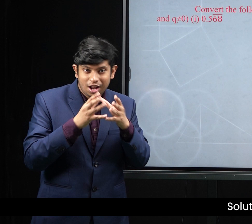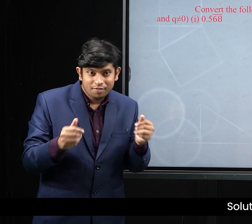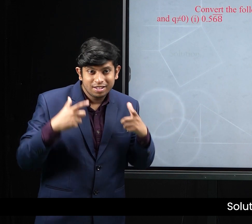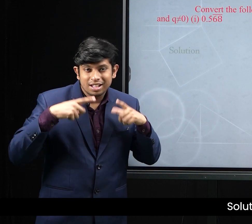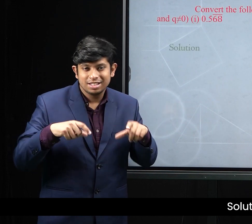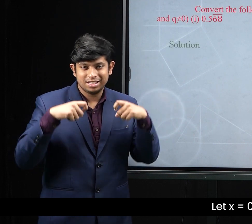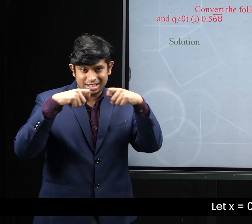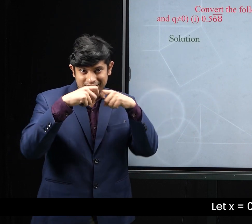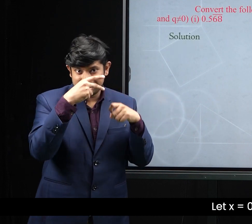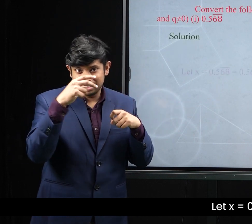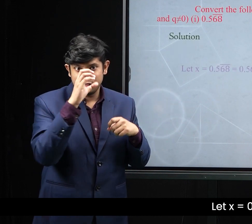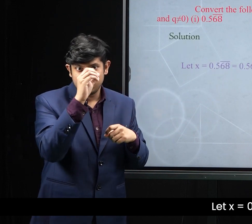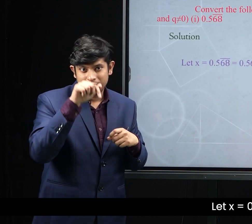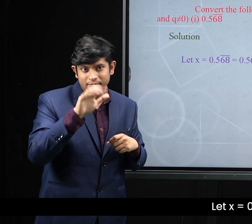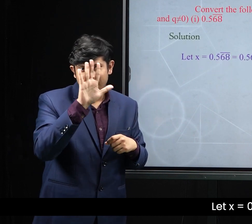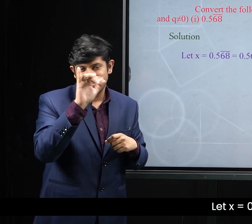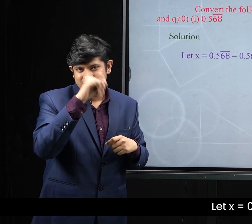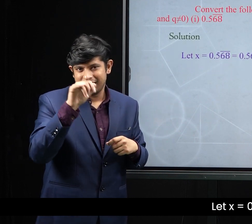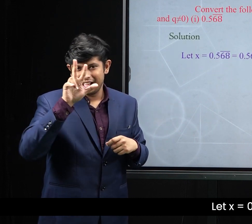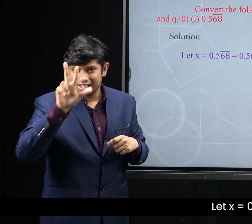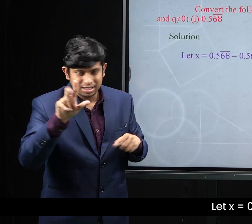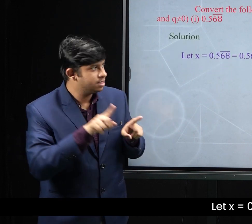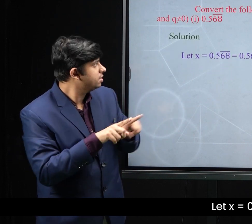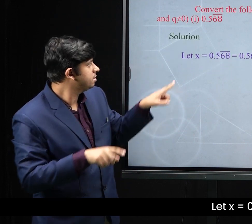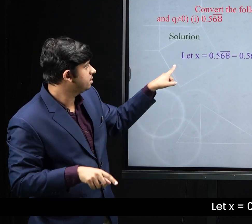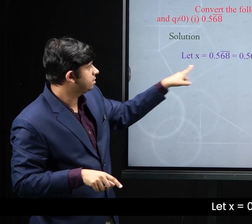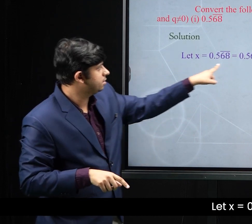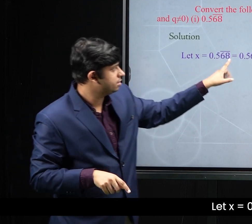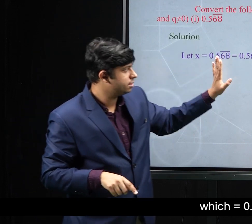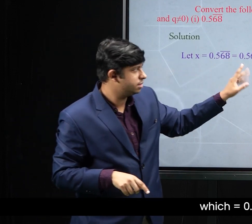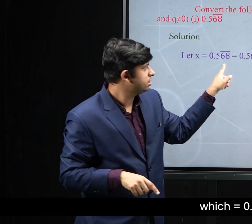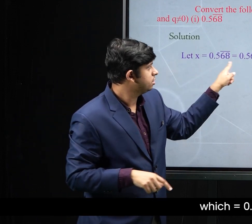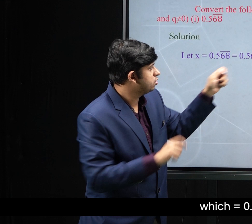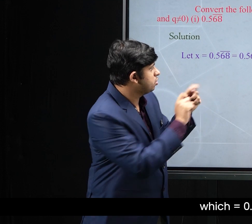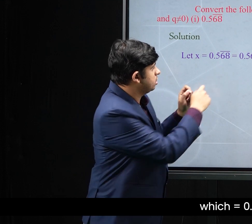Solution: let x equal to 0.568 bar, which is equal to